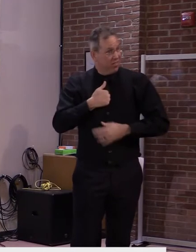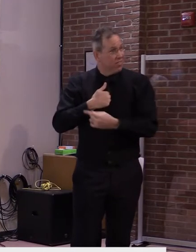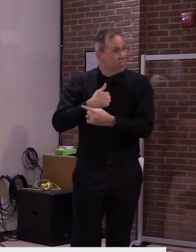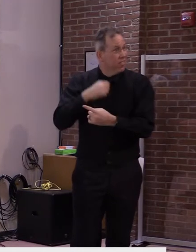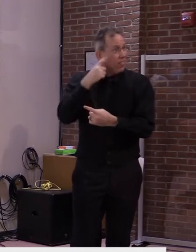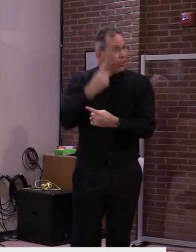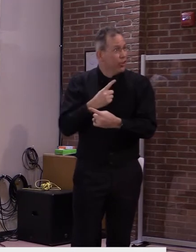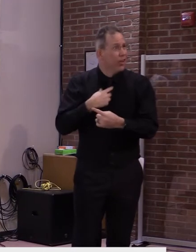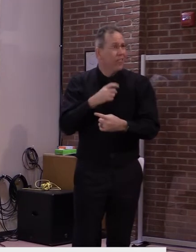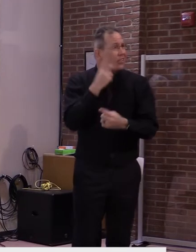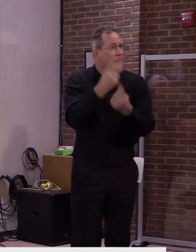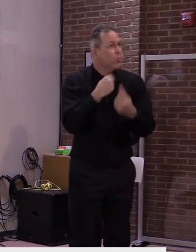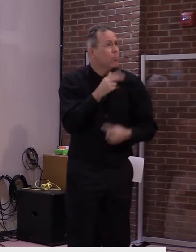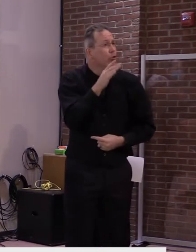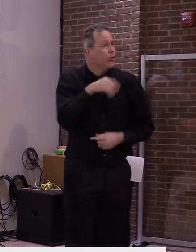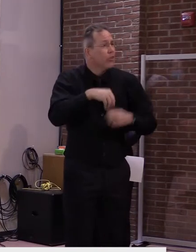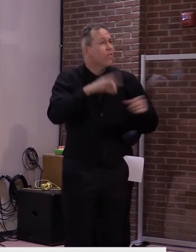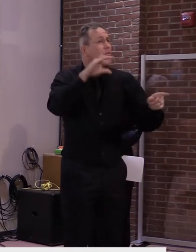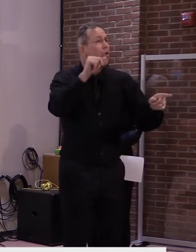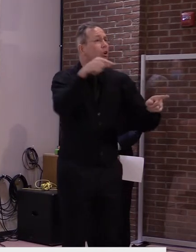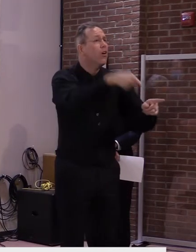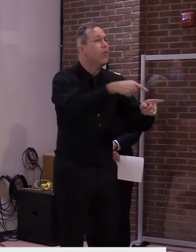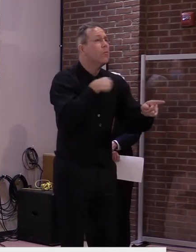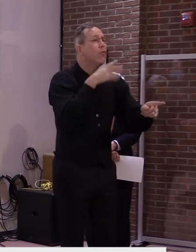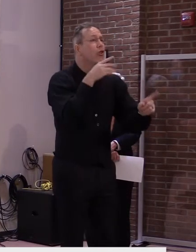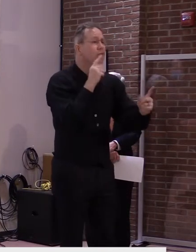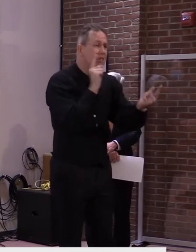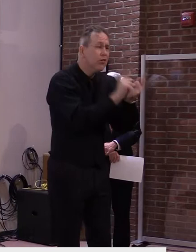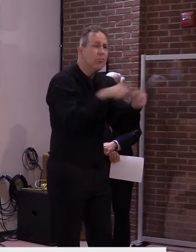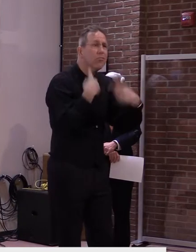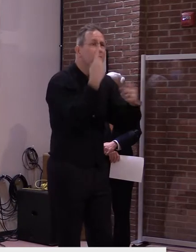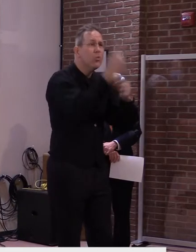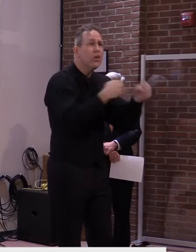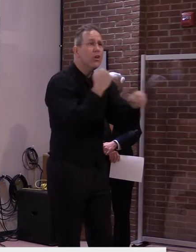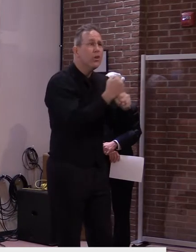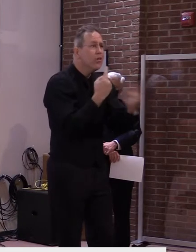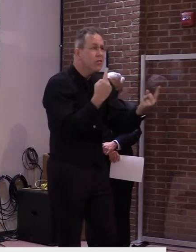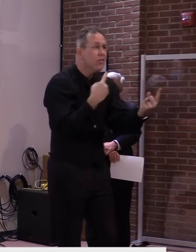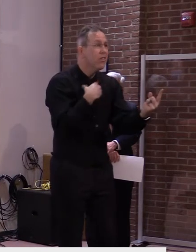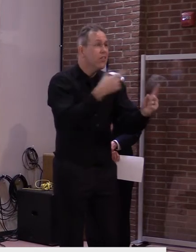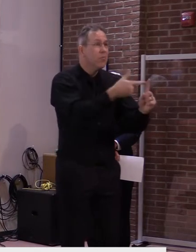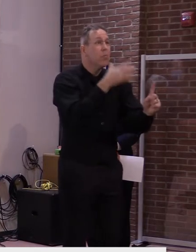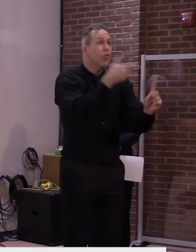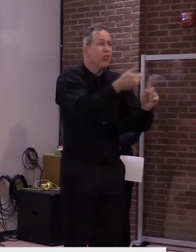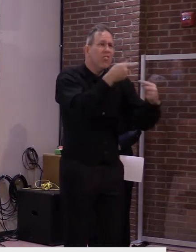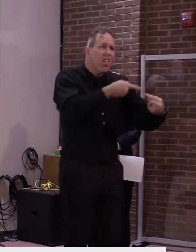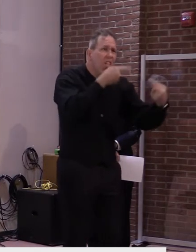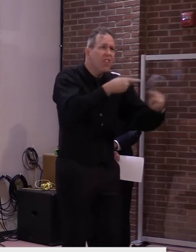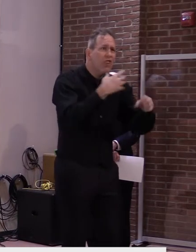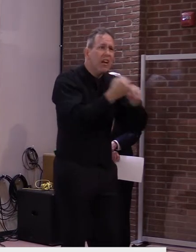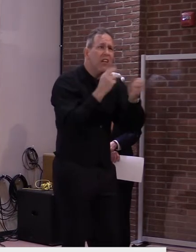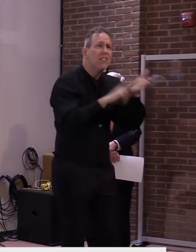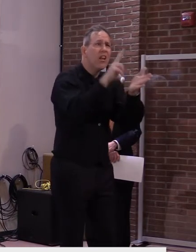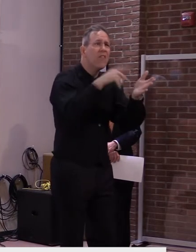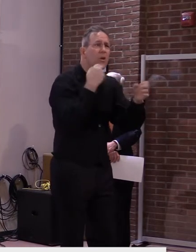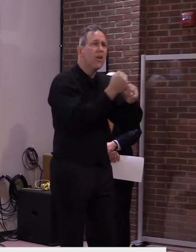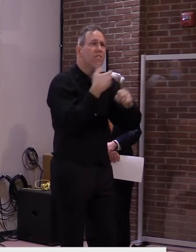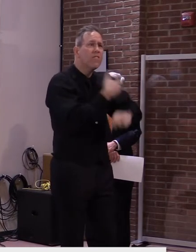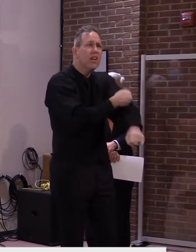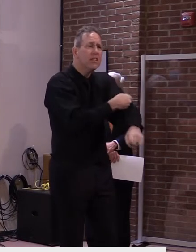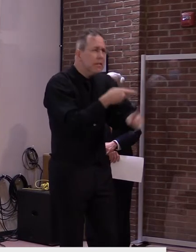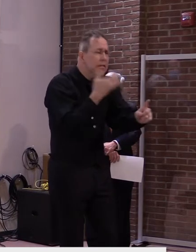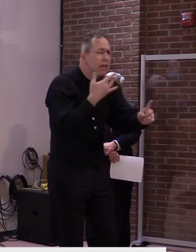And by the way, she's been trying to sign up to get her vaccine in Florida for the last month, and just texted me this morning with the good